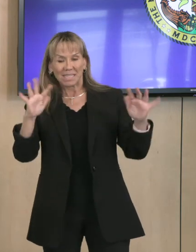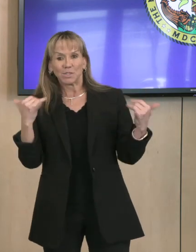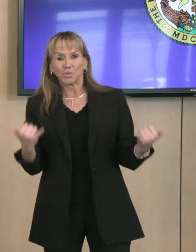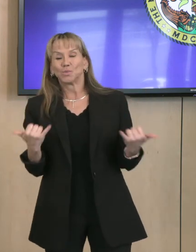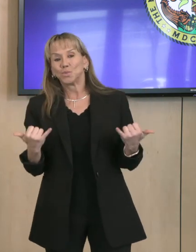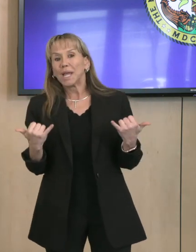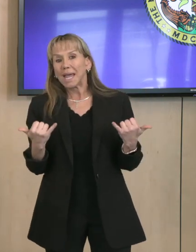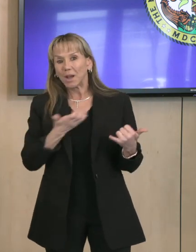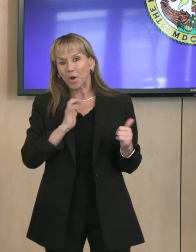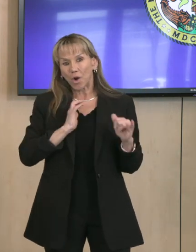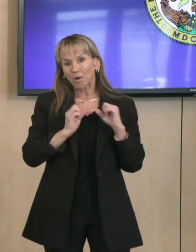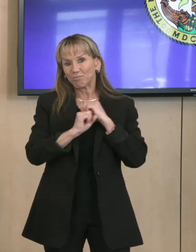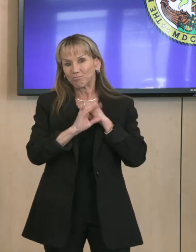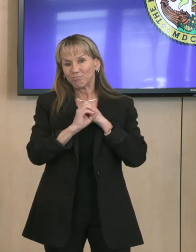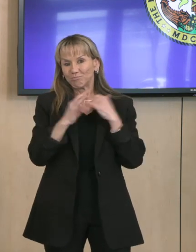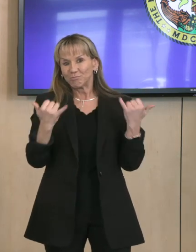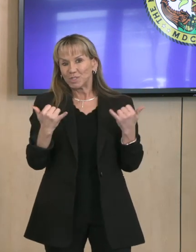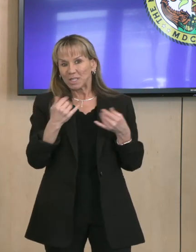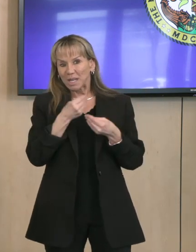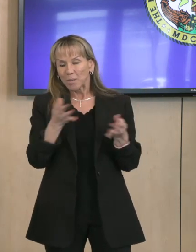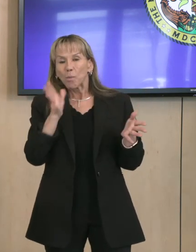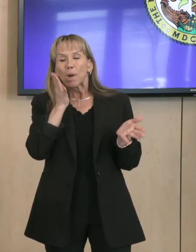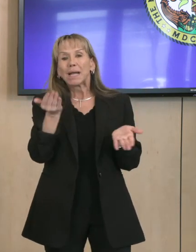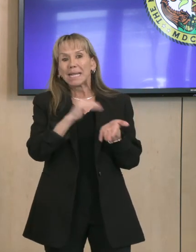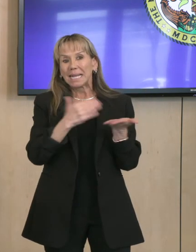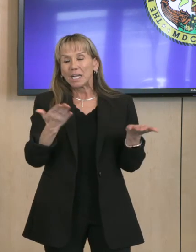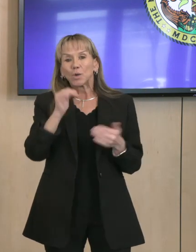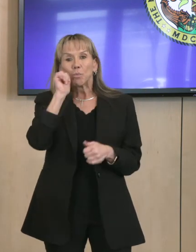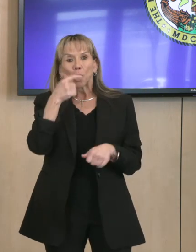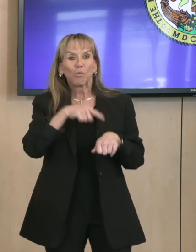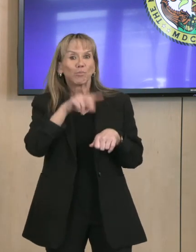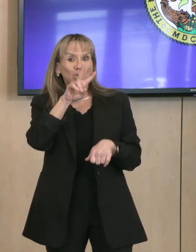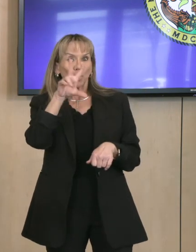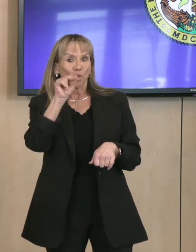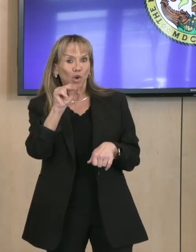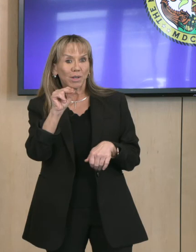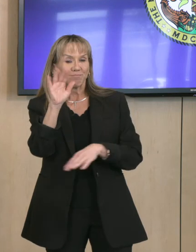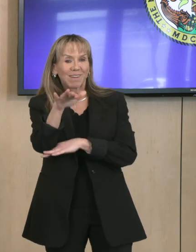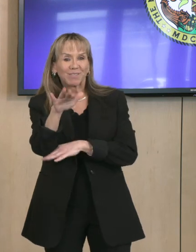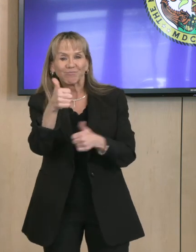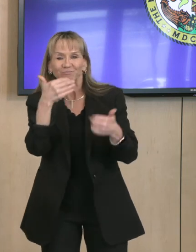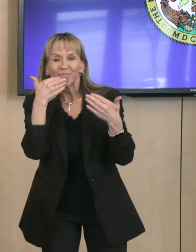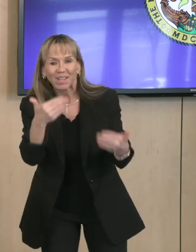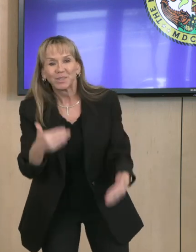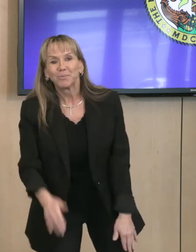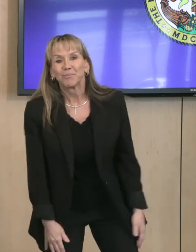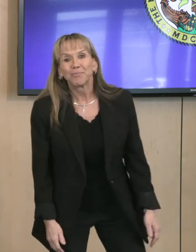concludes our media briefing for today. We'll be back here at 2:30 tomorrow afternoon. Thank you.